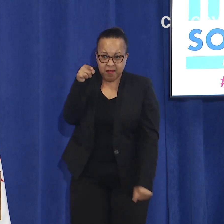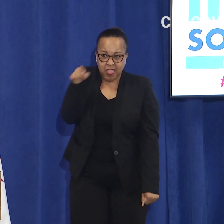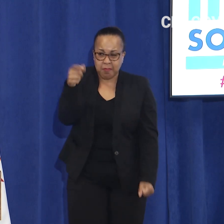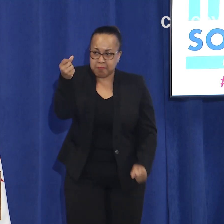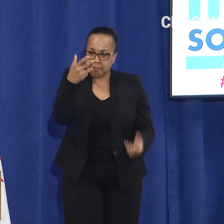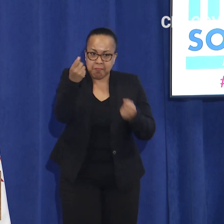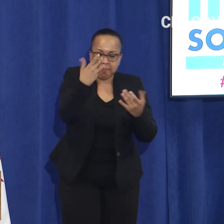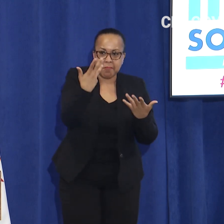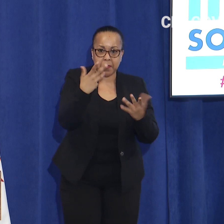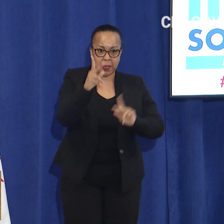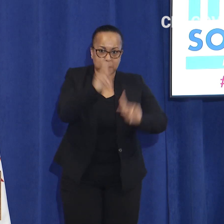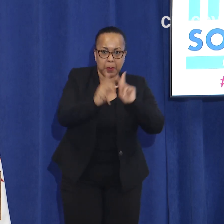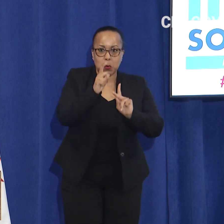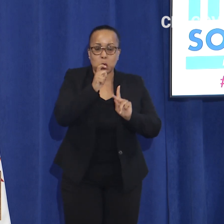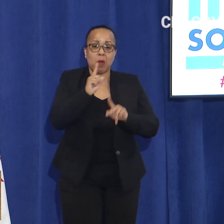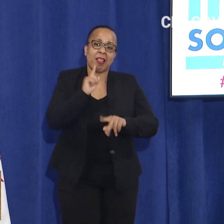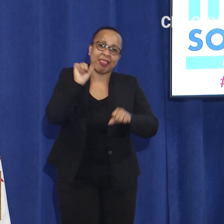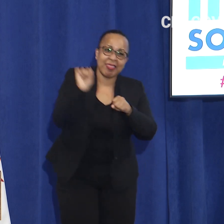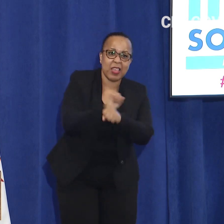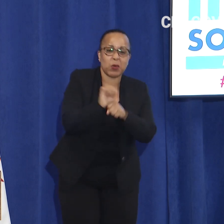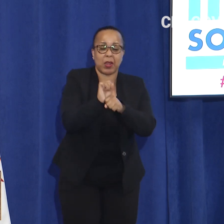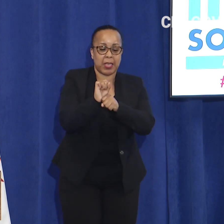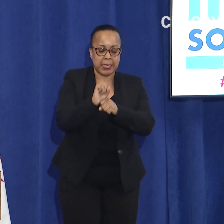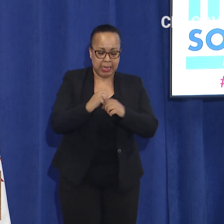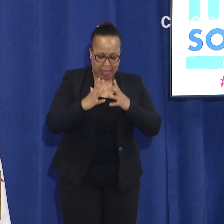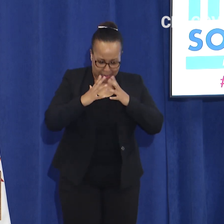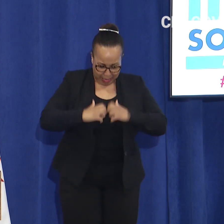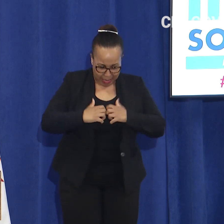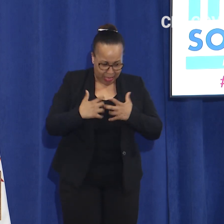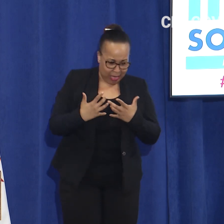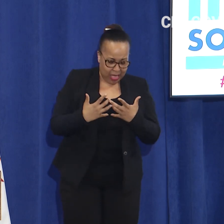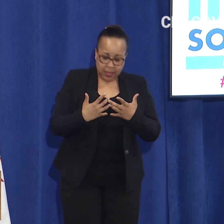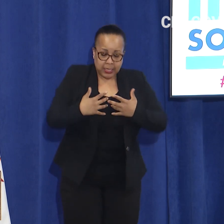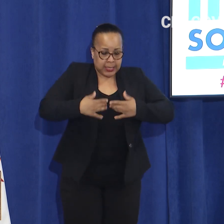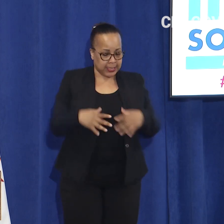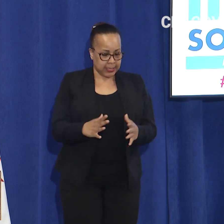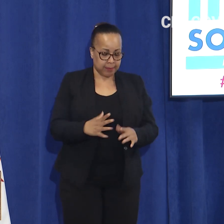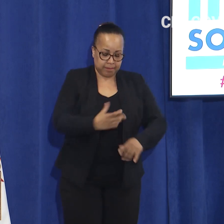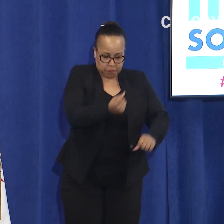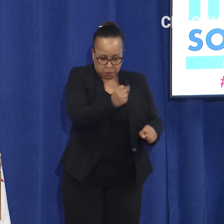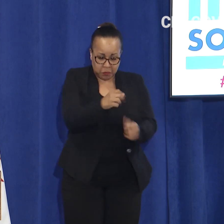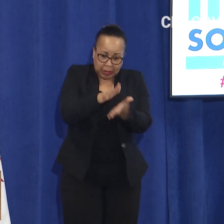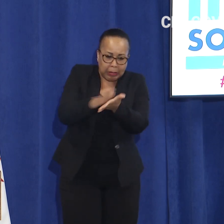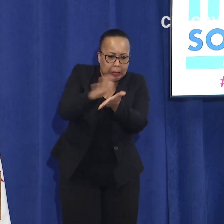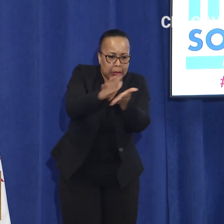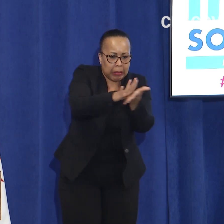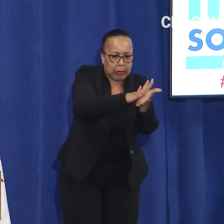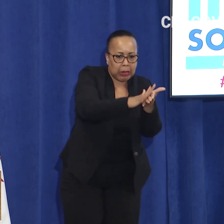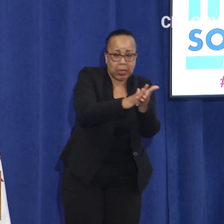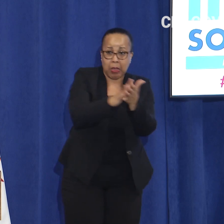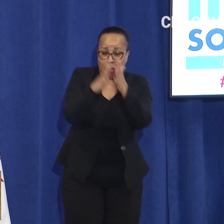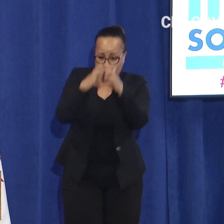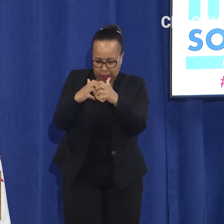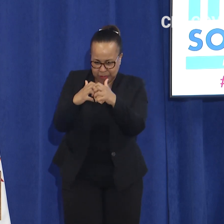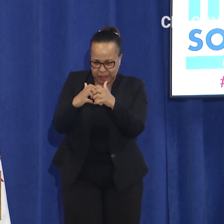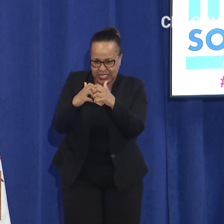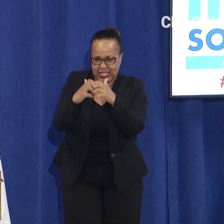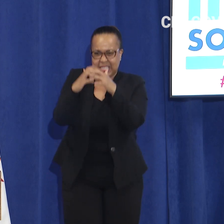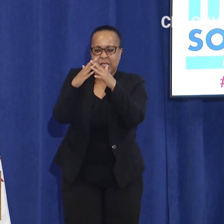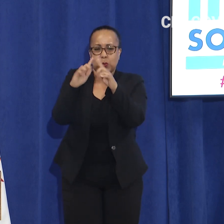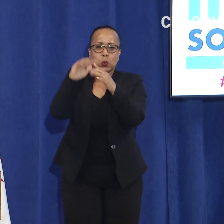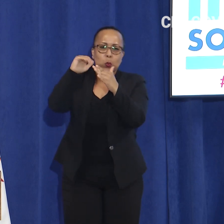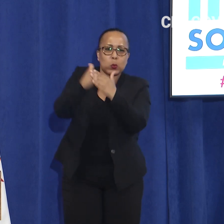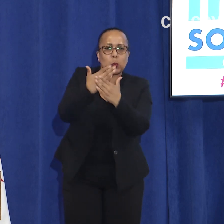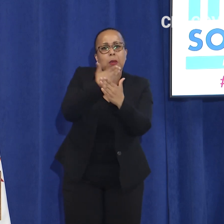voices, because of those people who literally picked themselves up, got a broom, started cleaning up and rebuilding toward a new